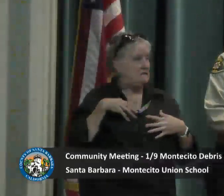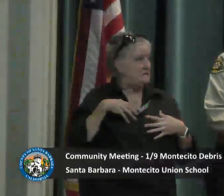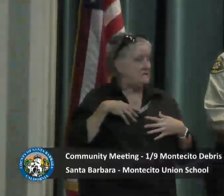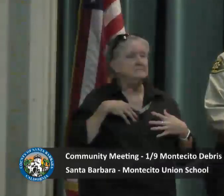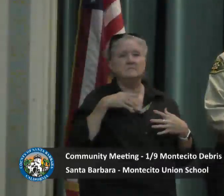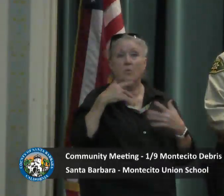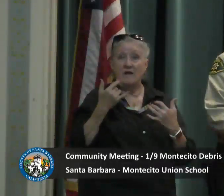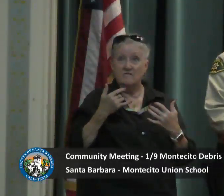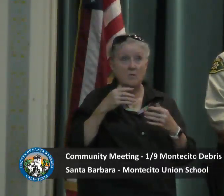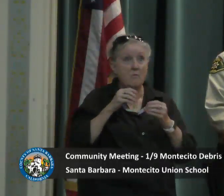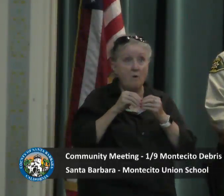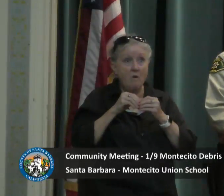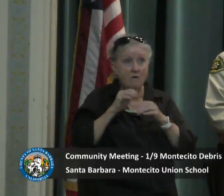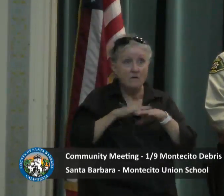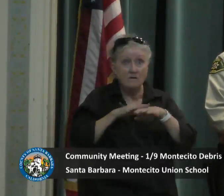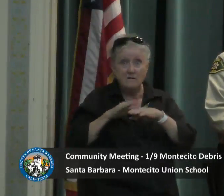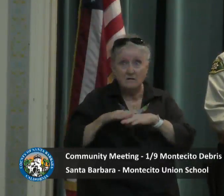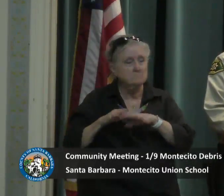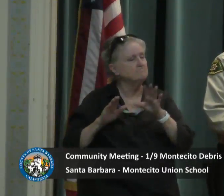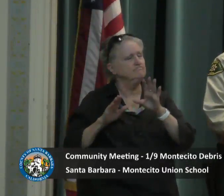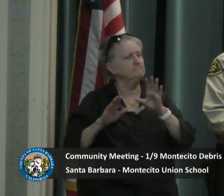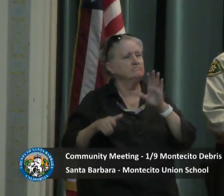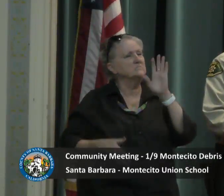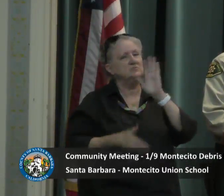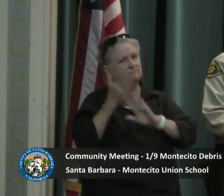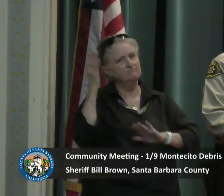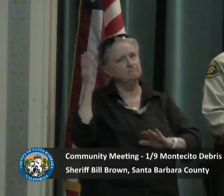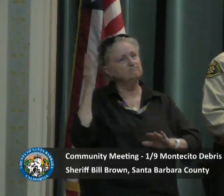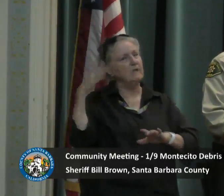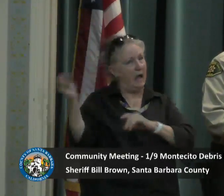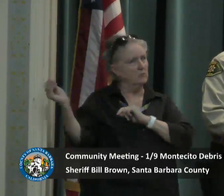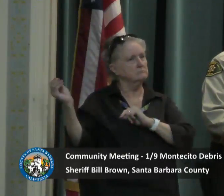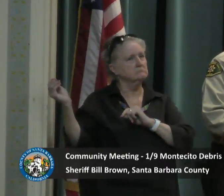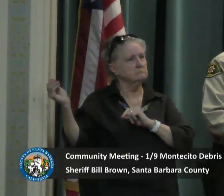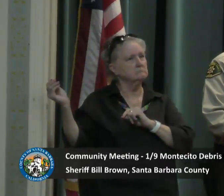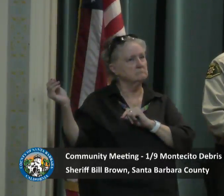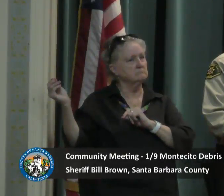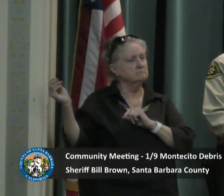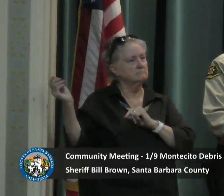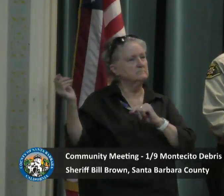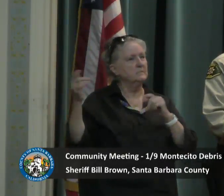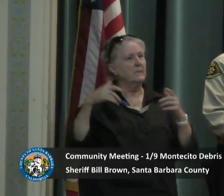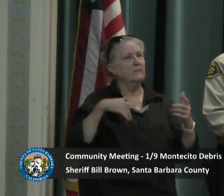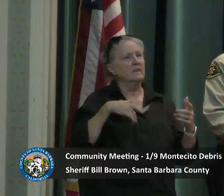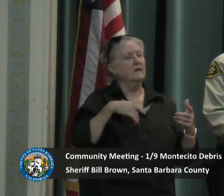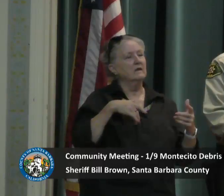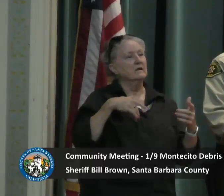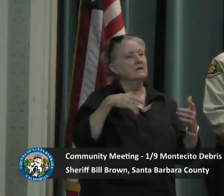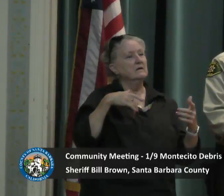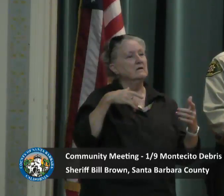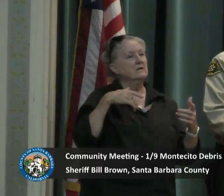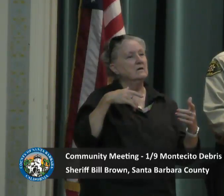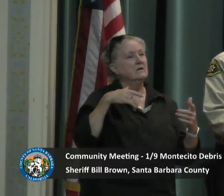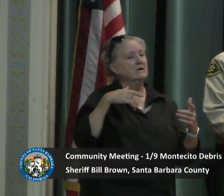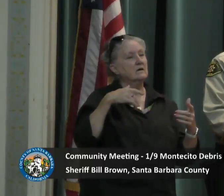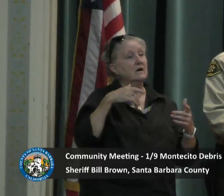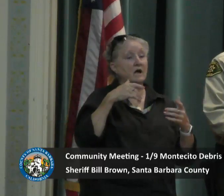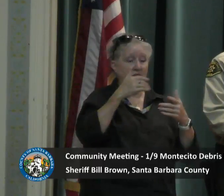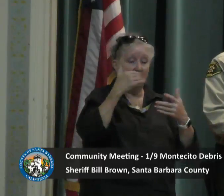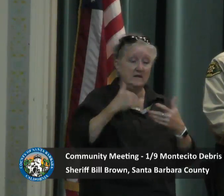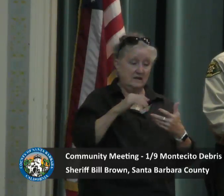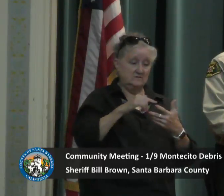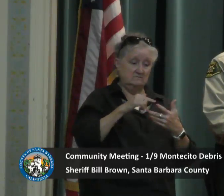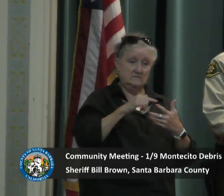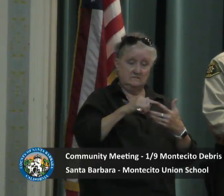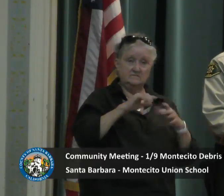additional notification. Rather, you should take action immediately to remove yourself from the area. The next